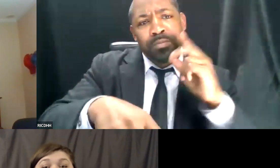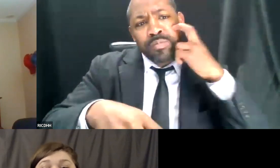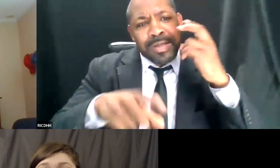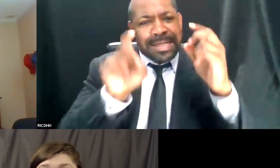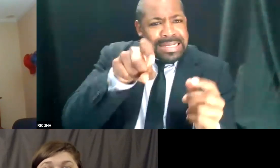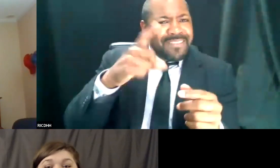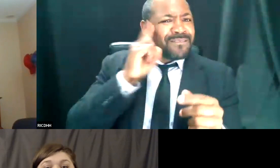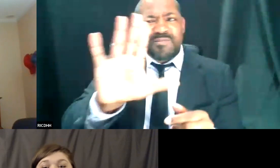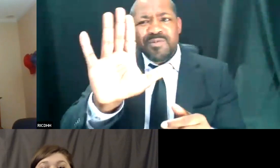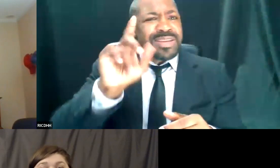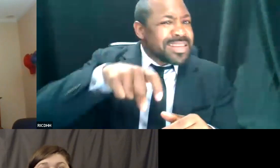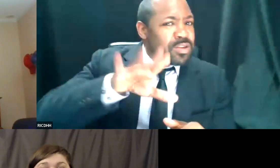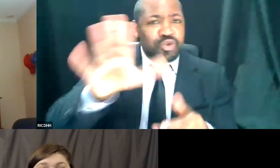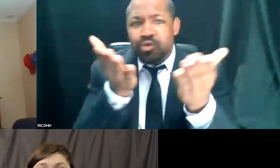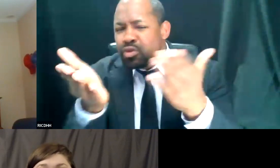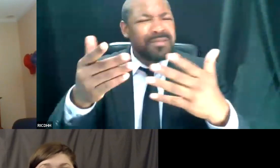is and their resources and how to